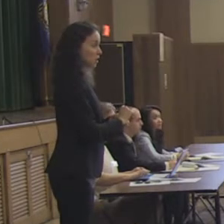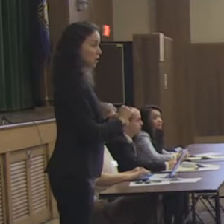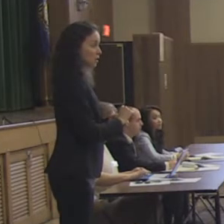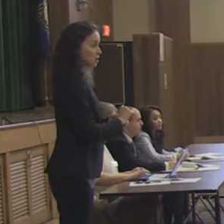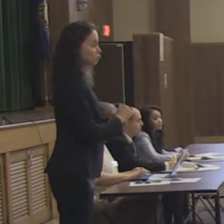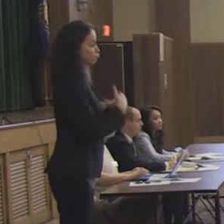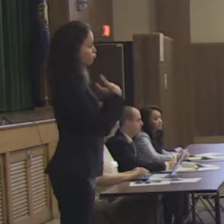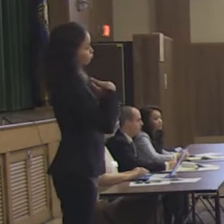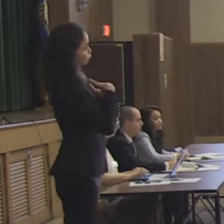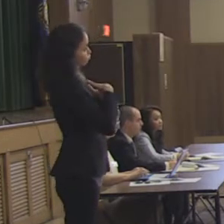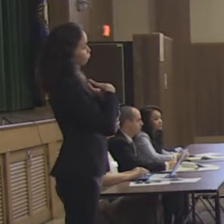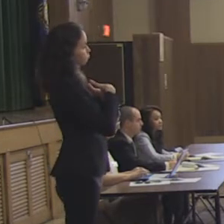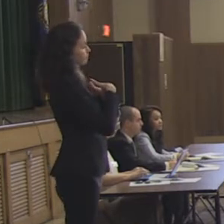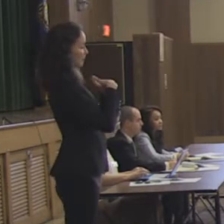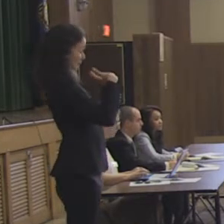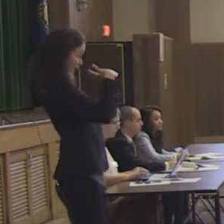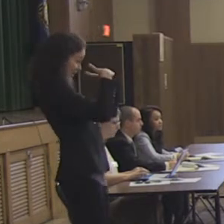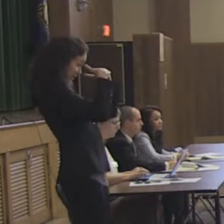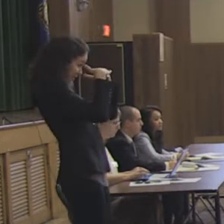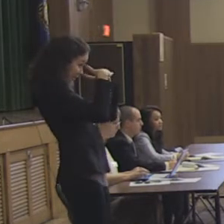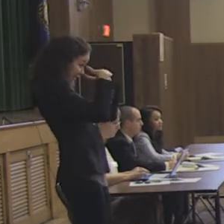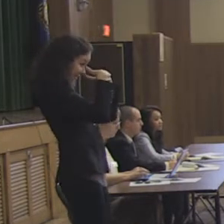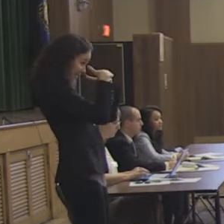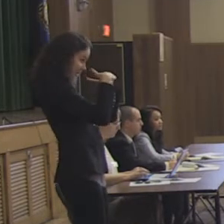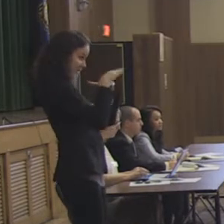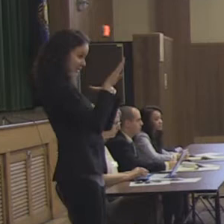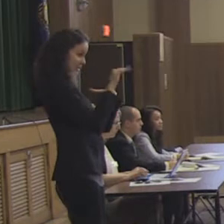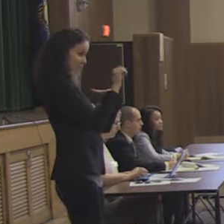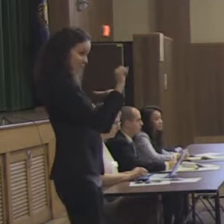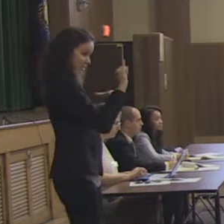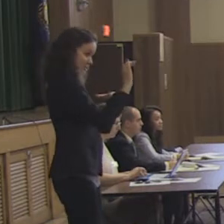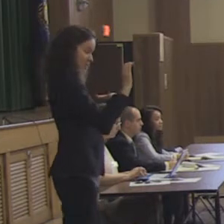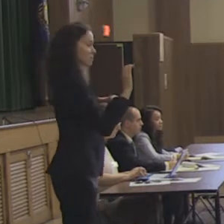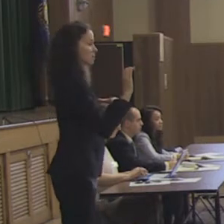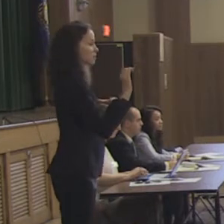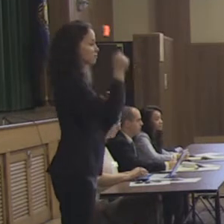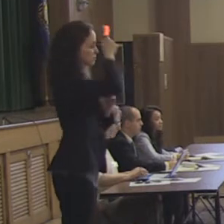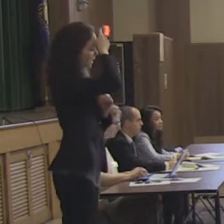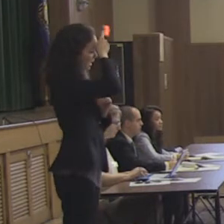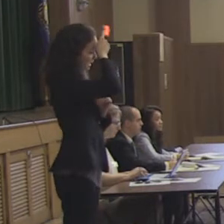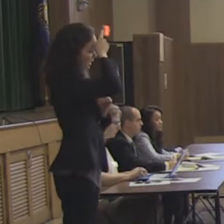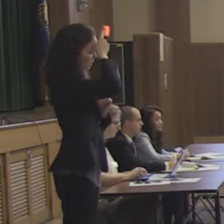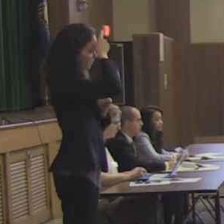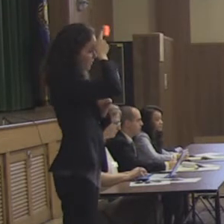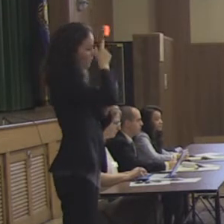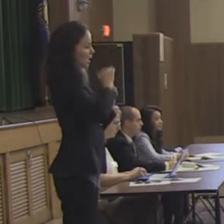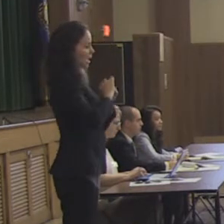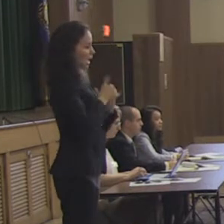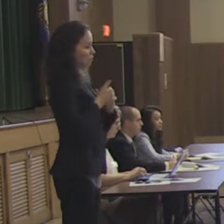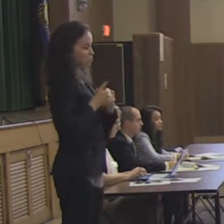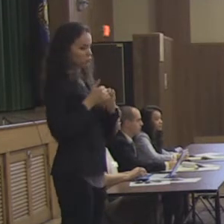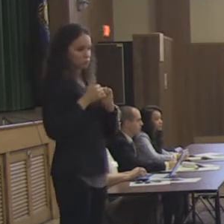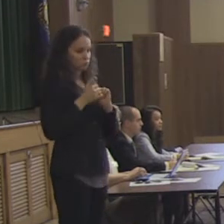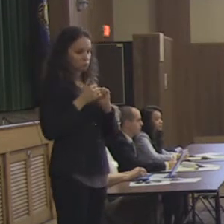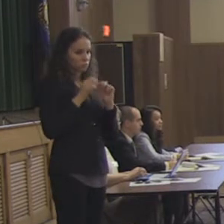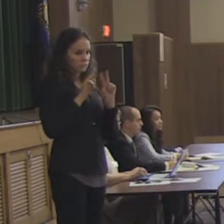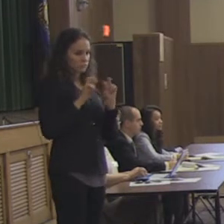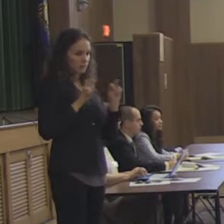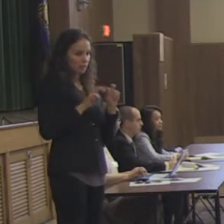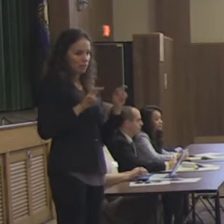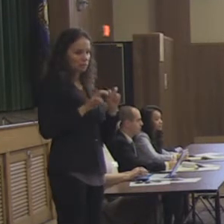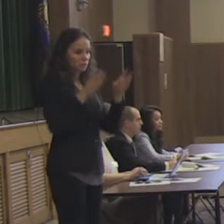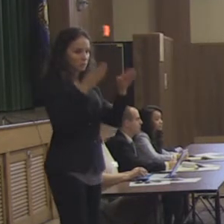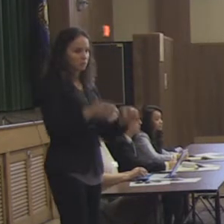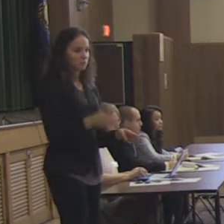basic, just a basic, but a pretty important understanding of how to assess a person with